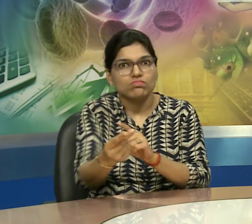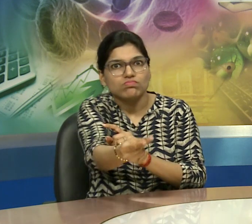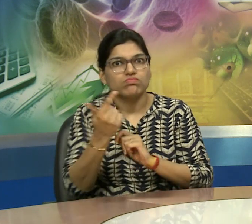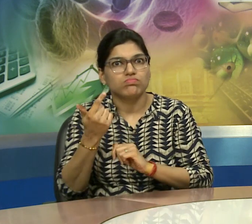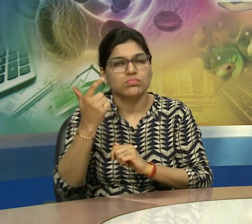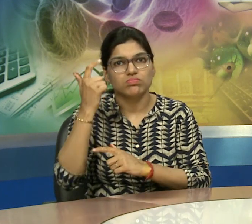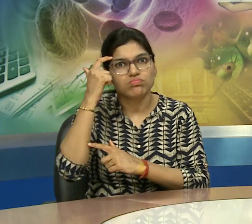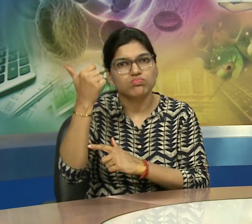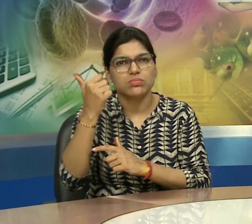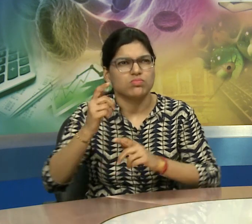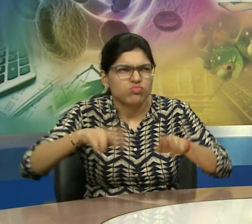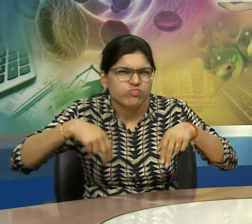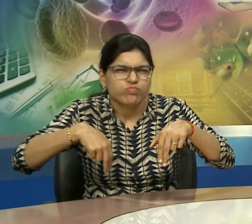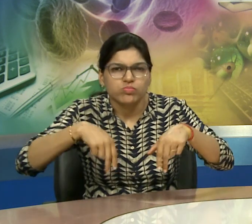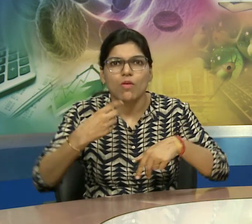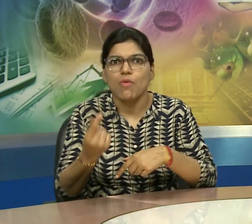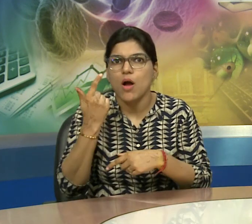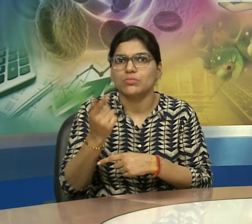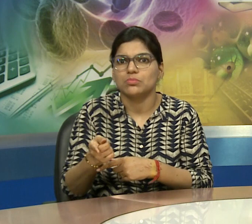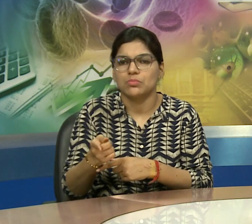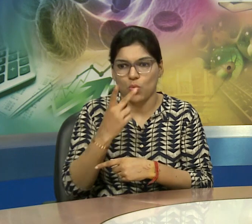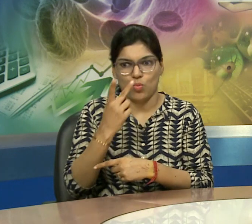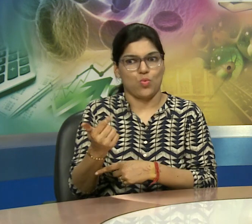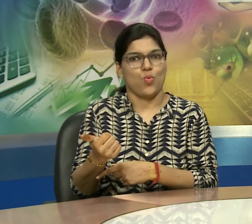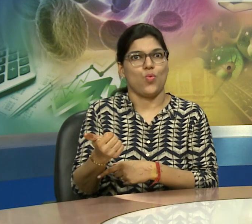The dog is small, but he can run fast.